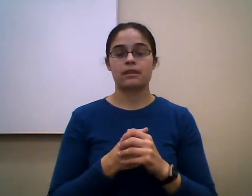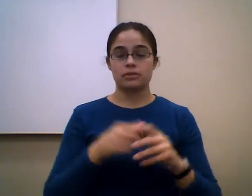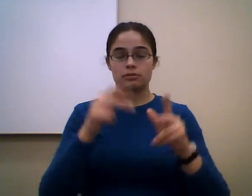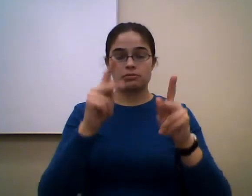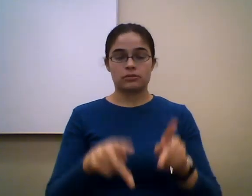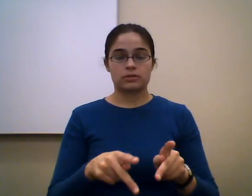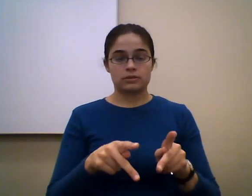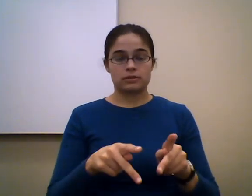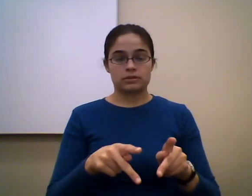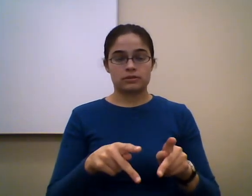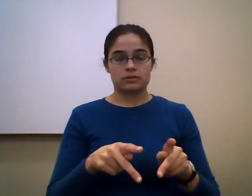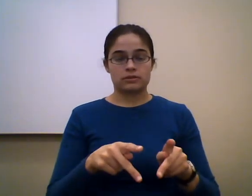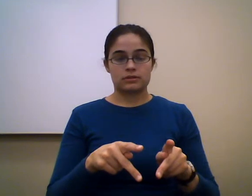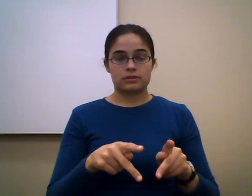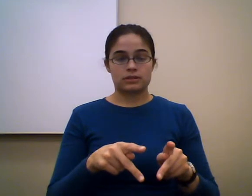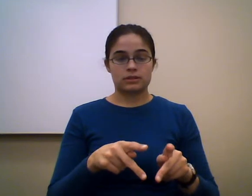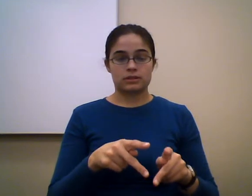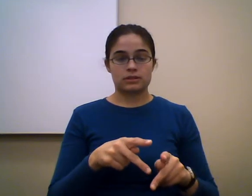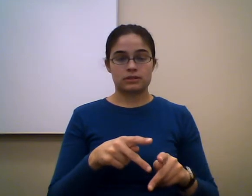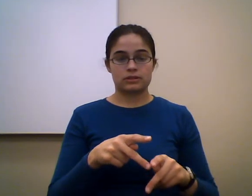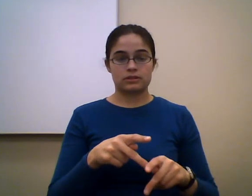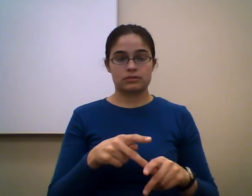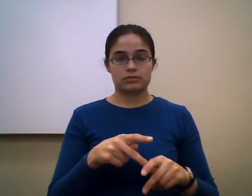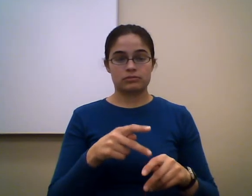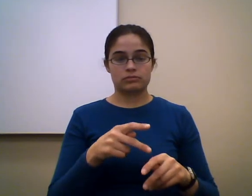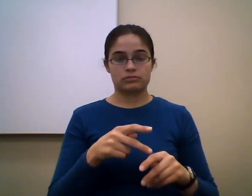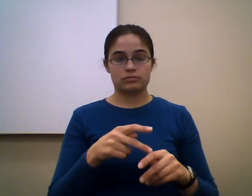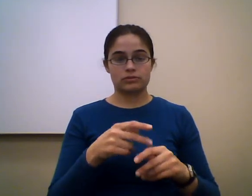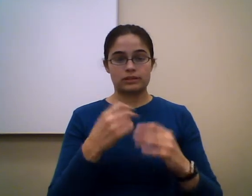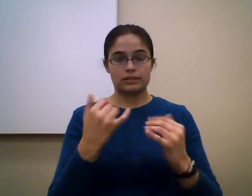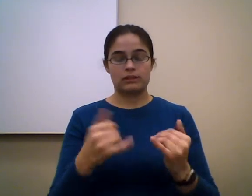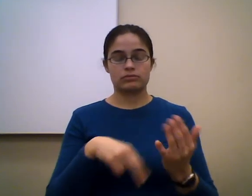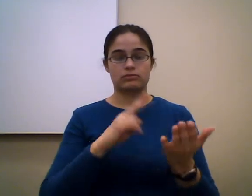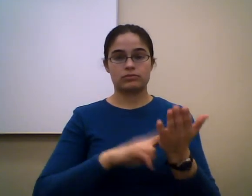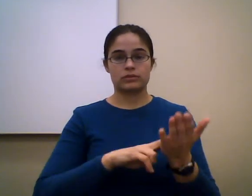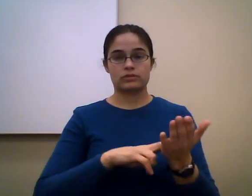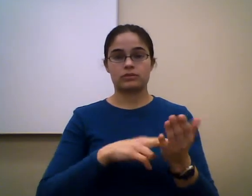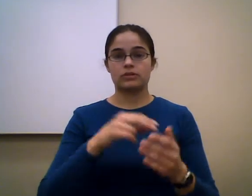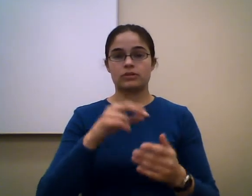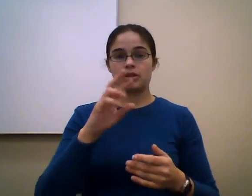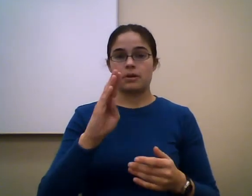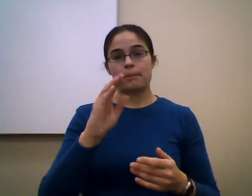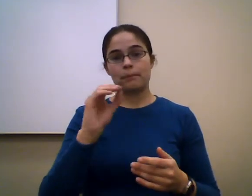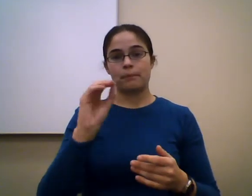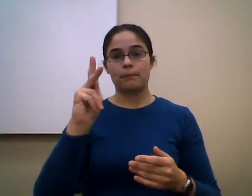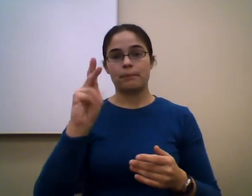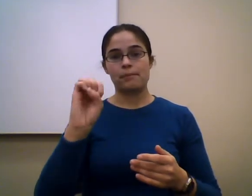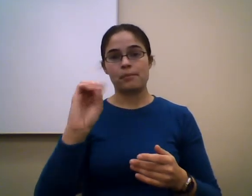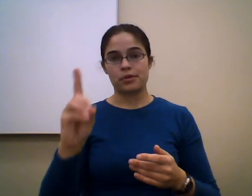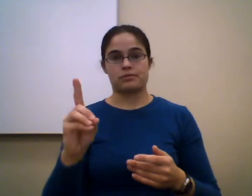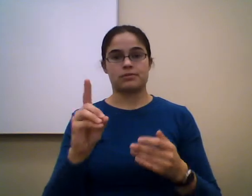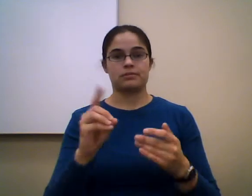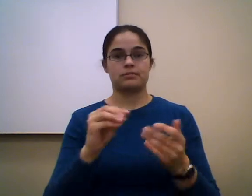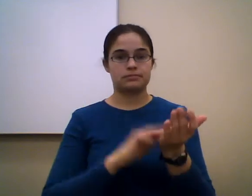say sometimes. During that process, the police officer will run a criminal record check to see whether the